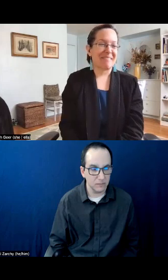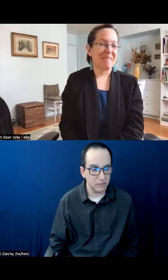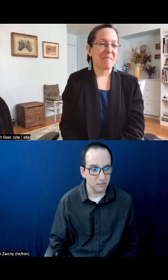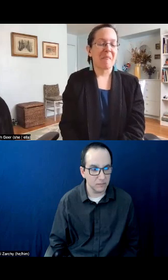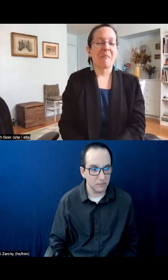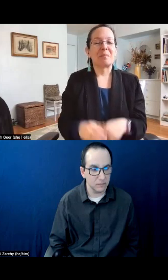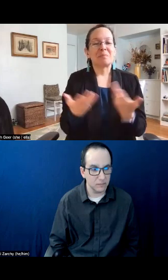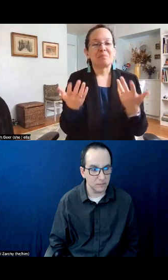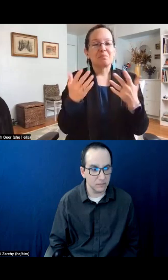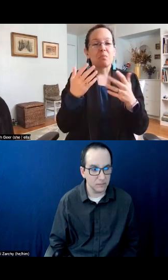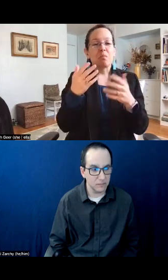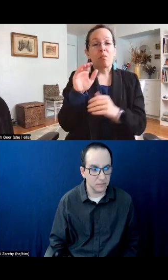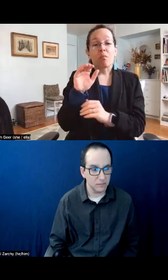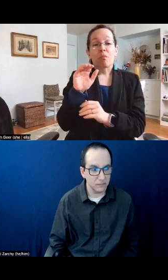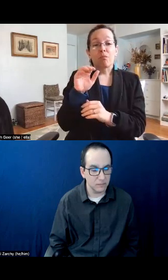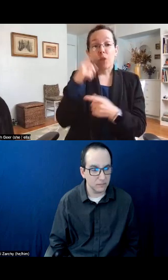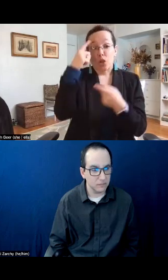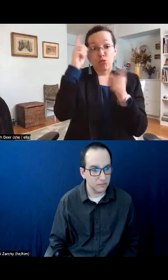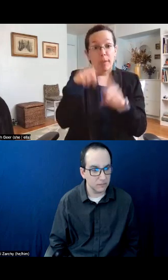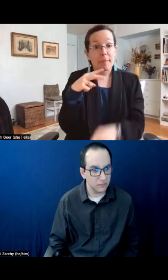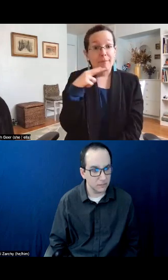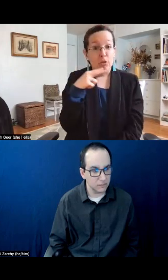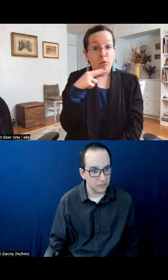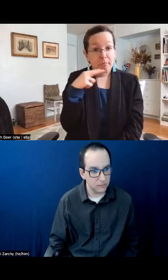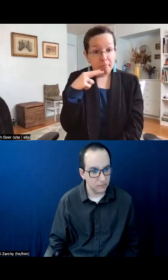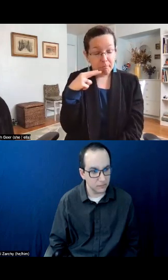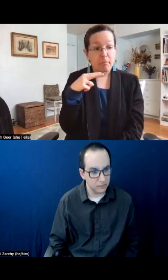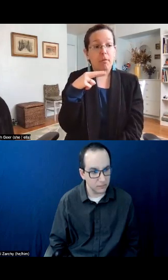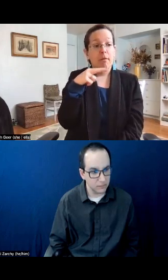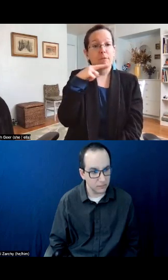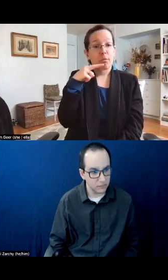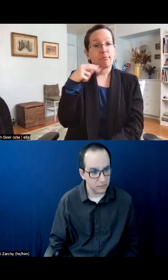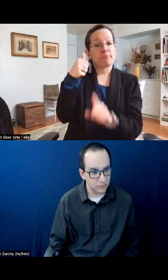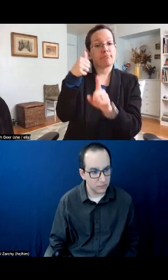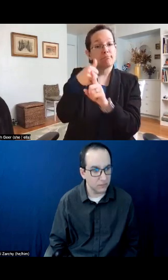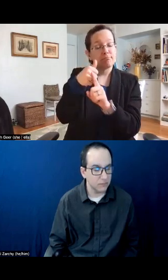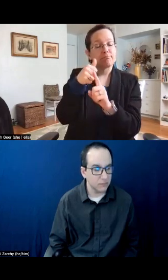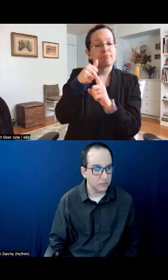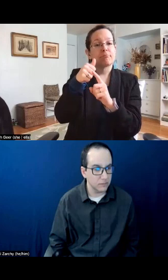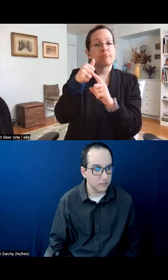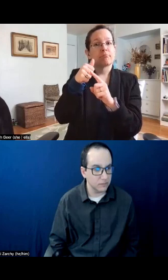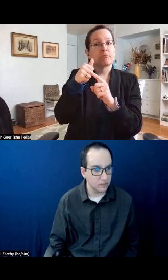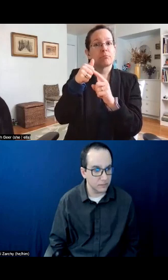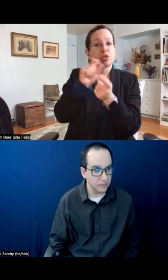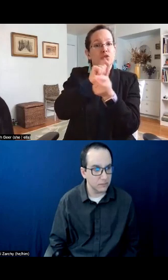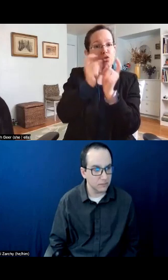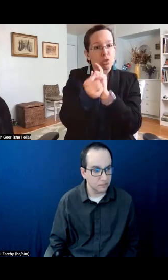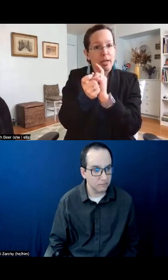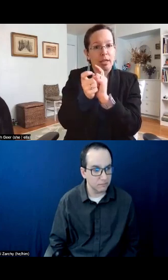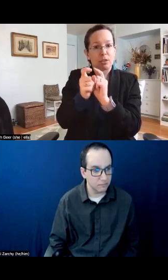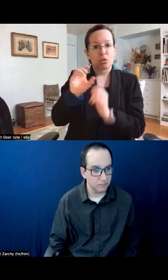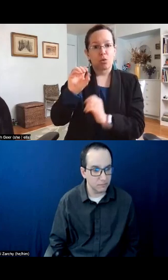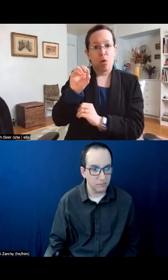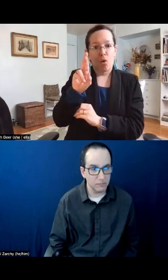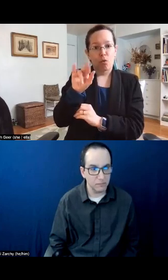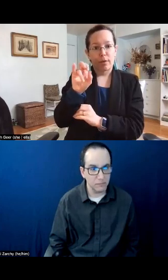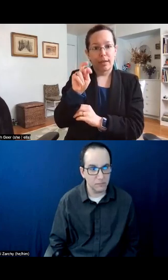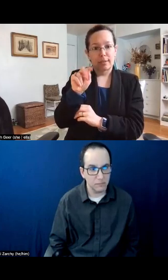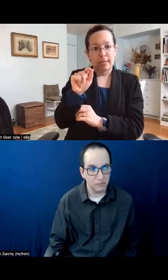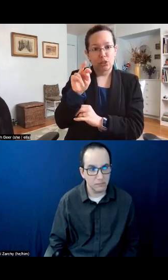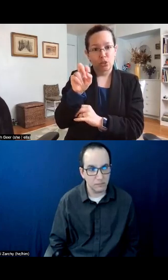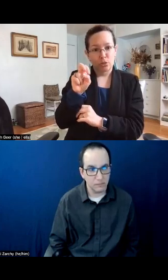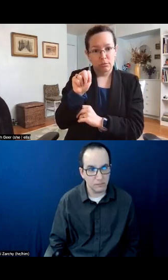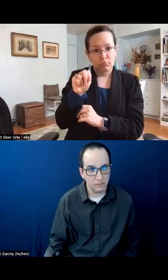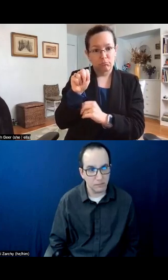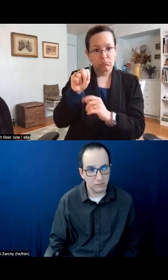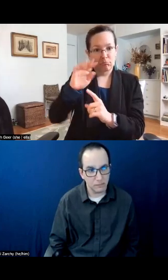the world that can, where we can study the linguistics of each. But for our purposes today,